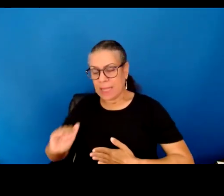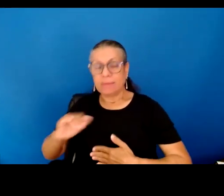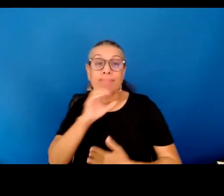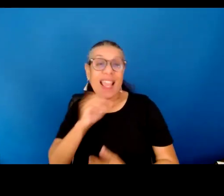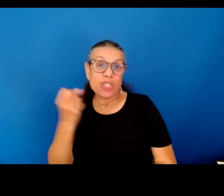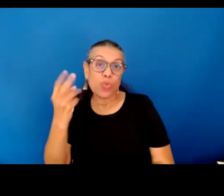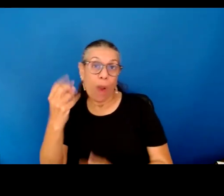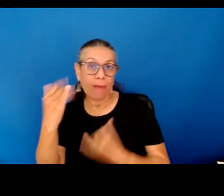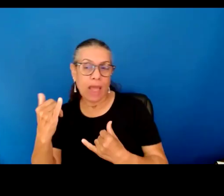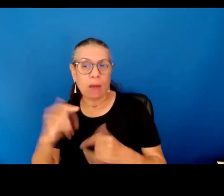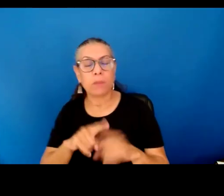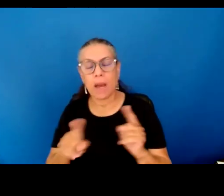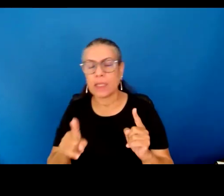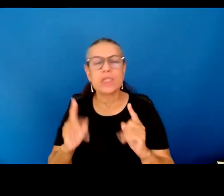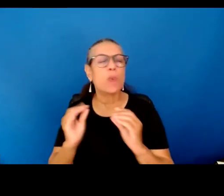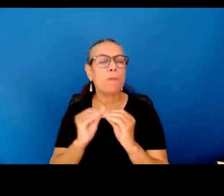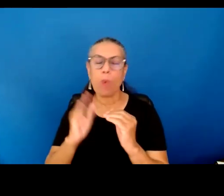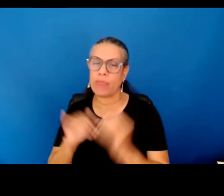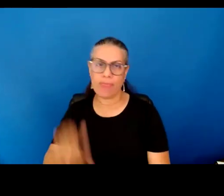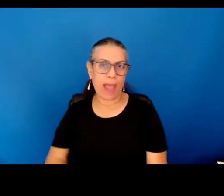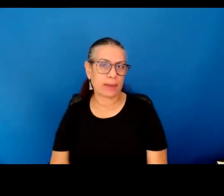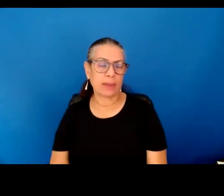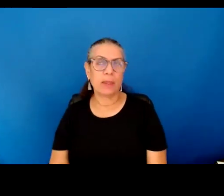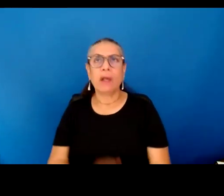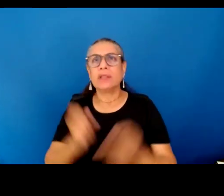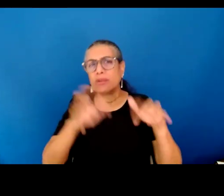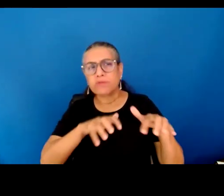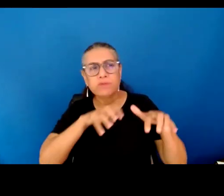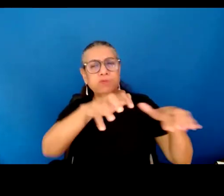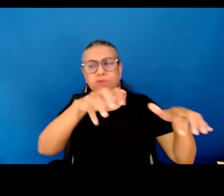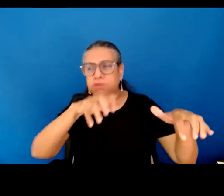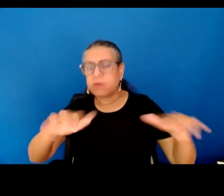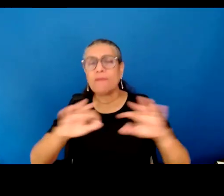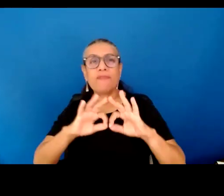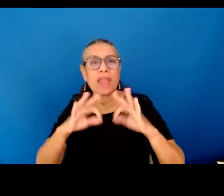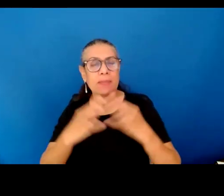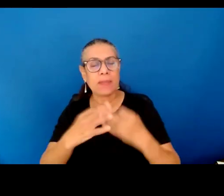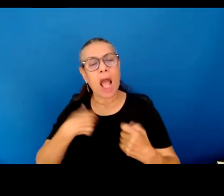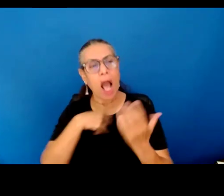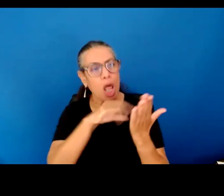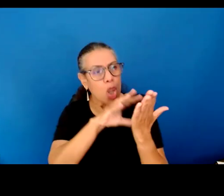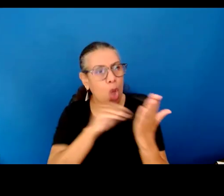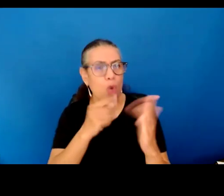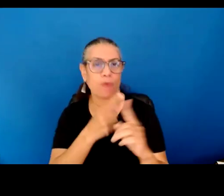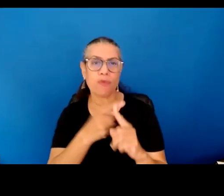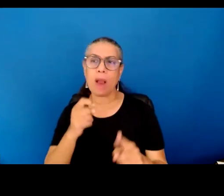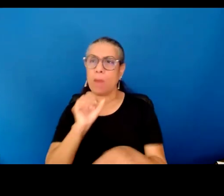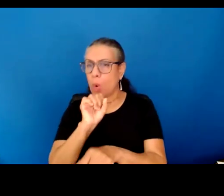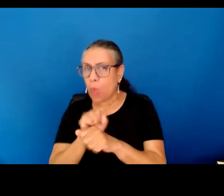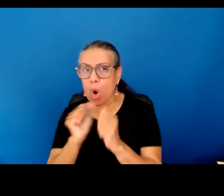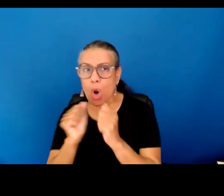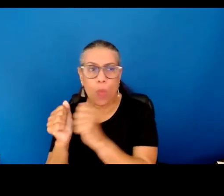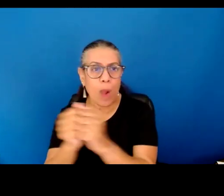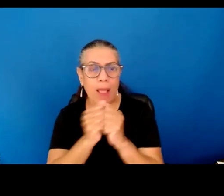now, but goes well beyond that, given the multitudes of families I've had the privilege to learn from, work with, as we